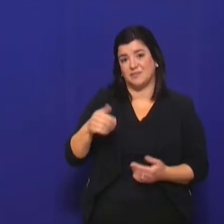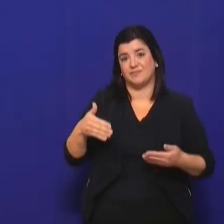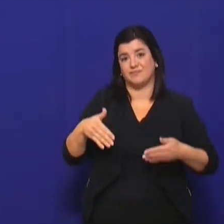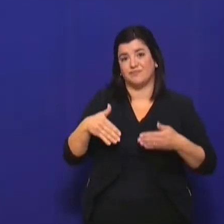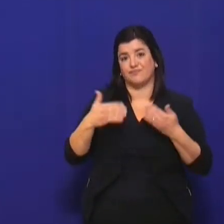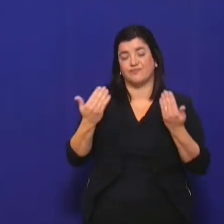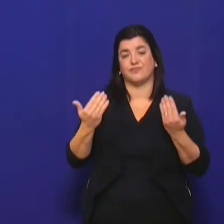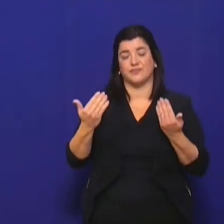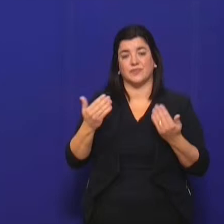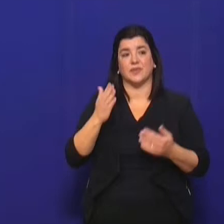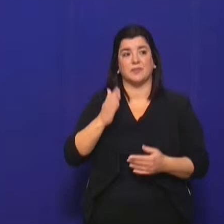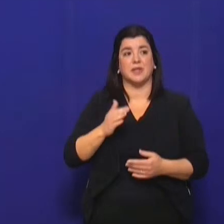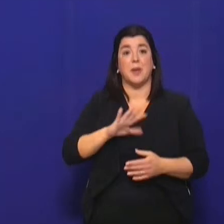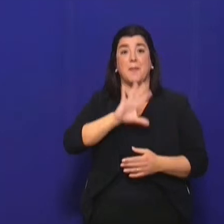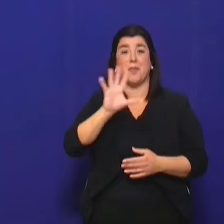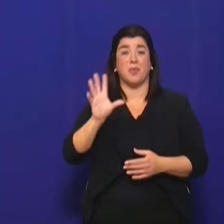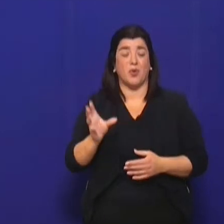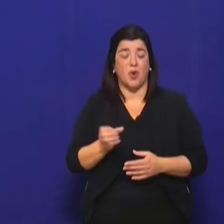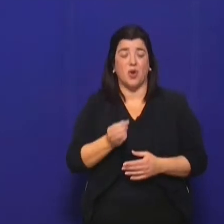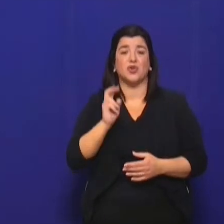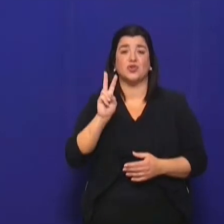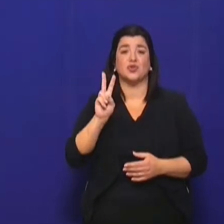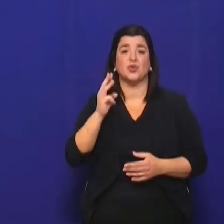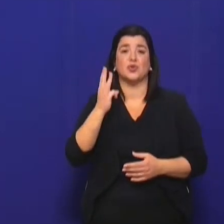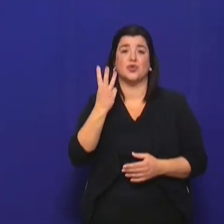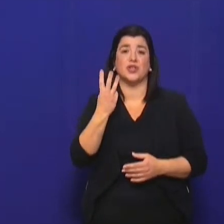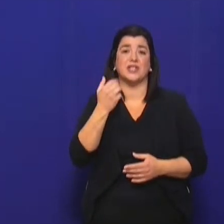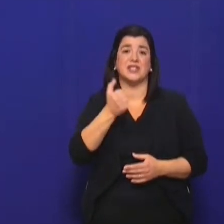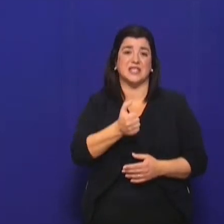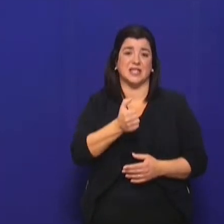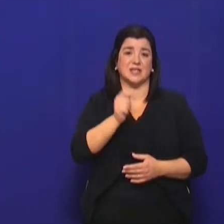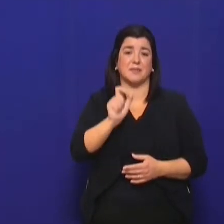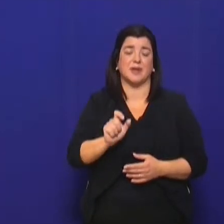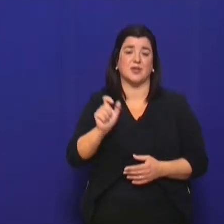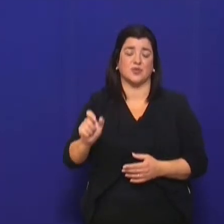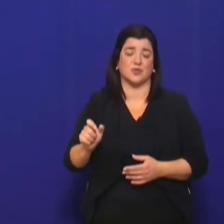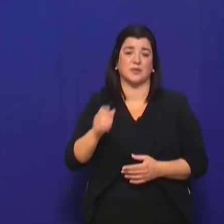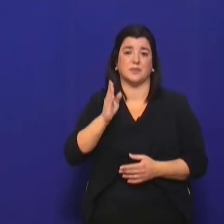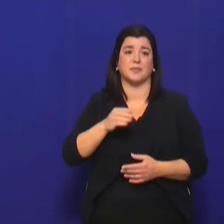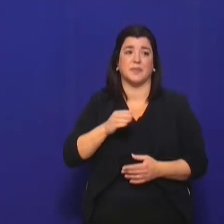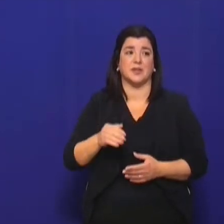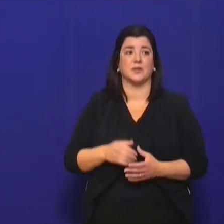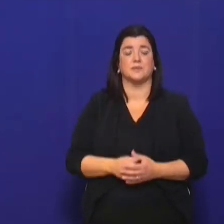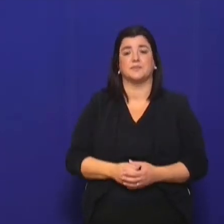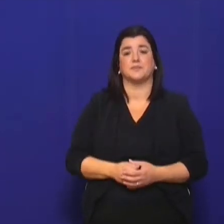ta' 236. U t-total ta' każi attivi li għandna bħalissa huwa ta'